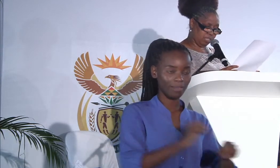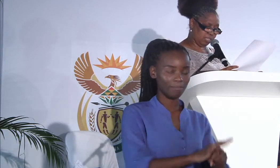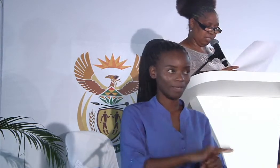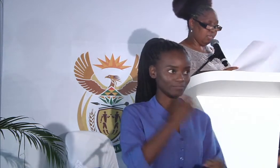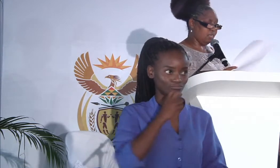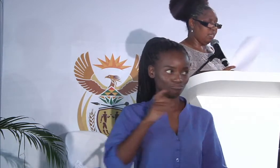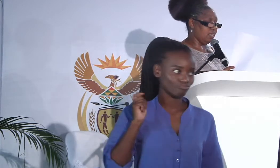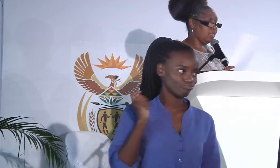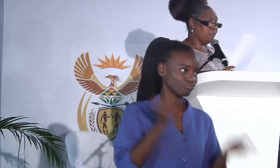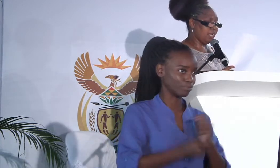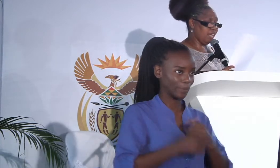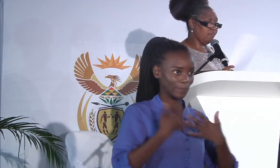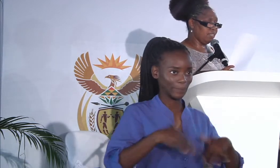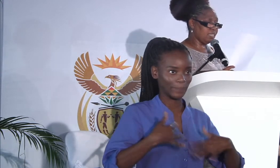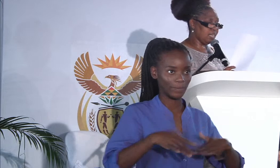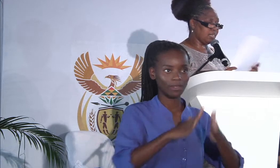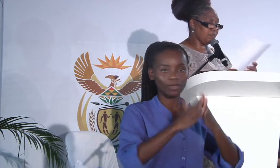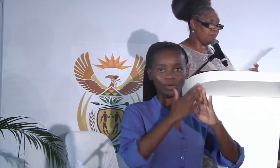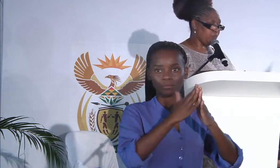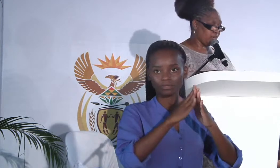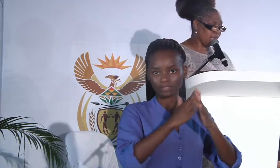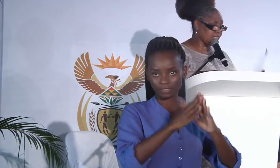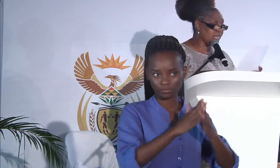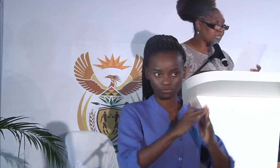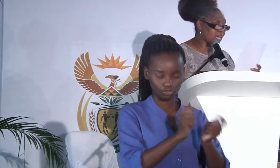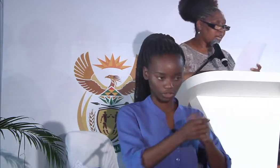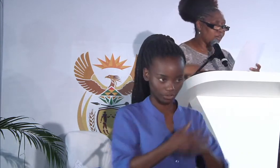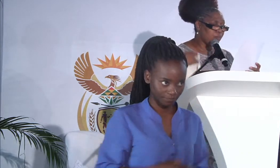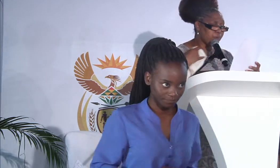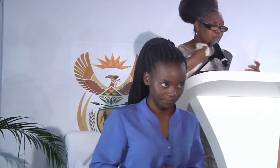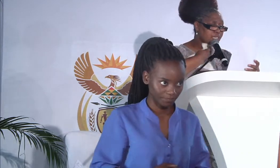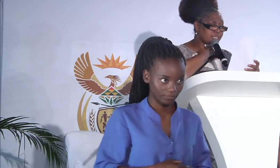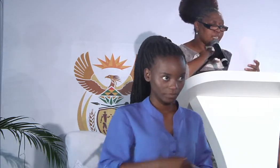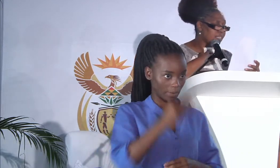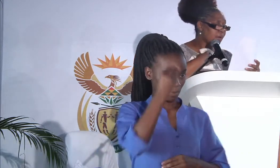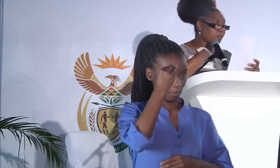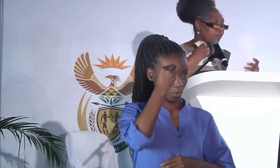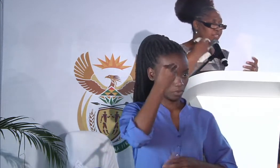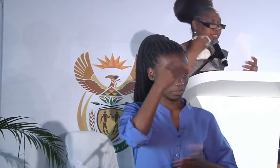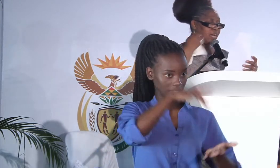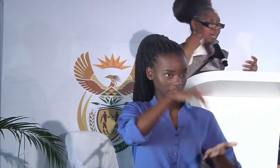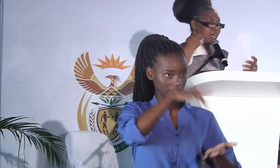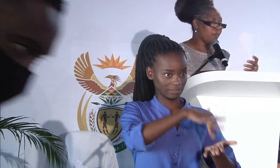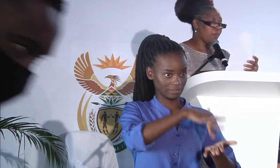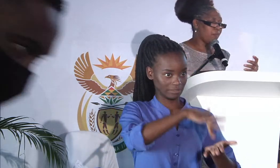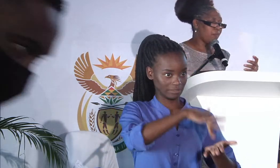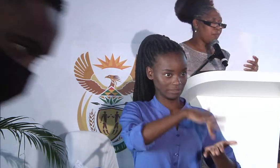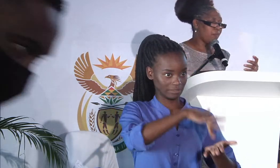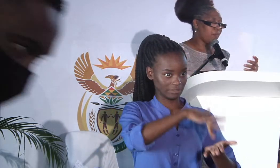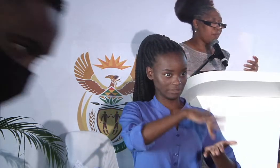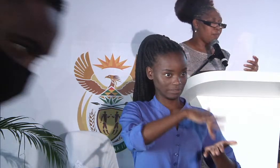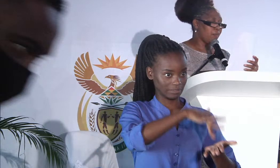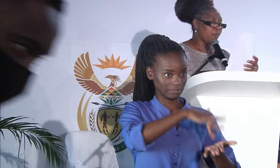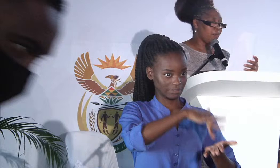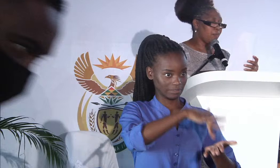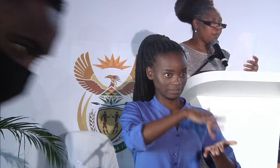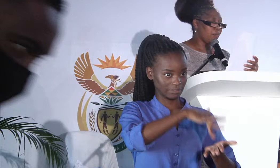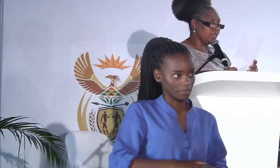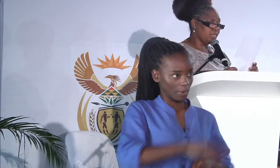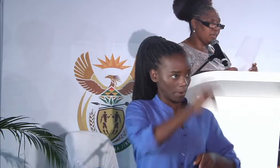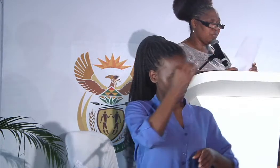community. The Belhaven Memorial Center project leader, Professor Marx, and her